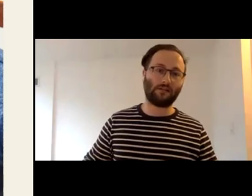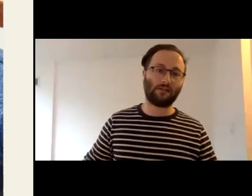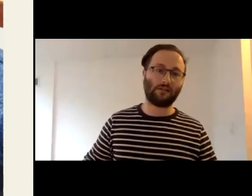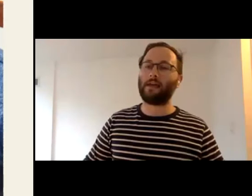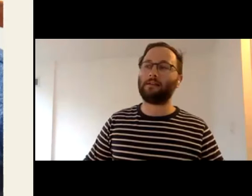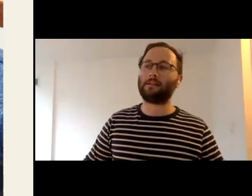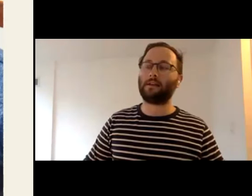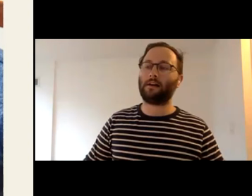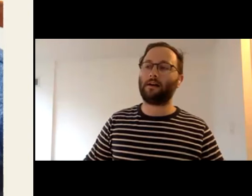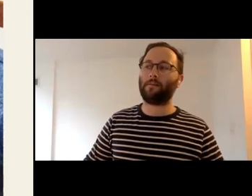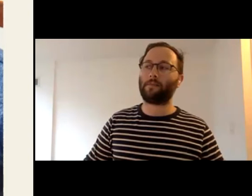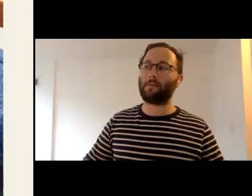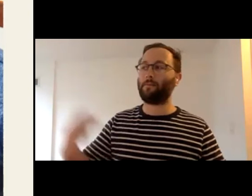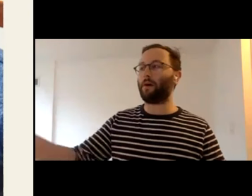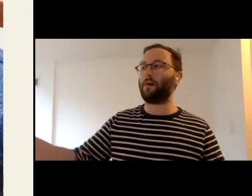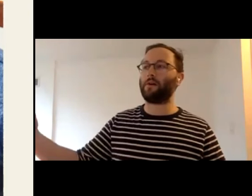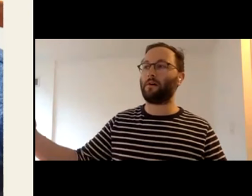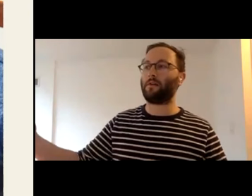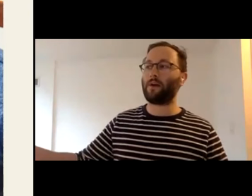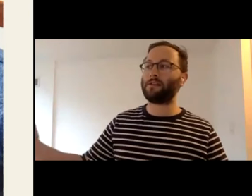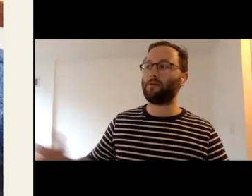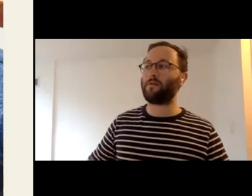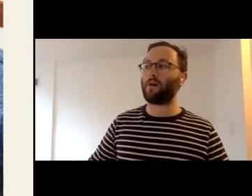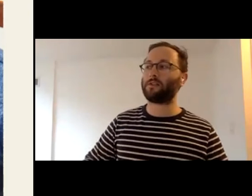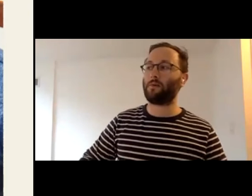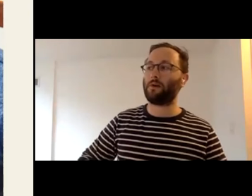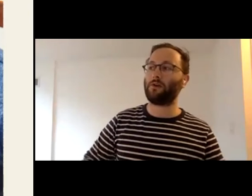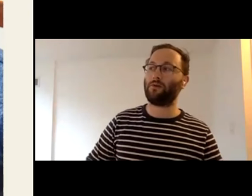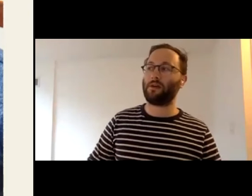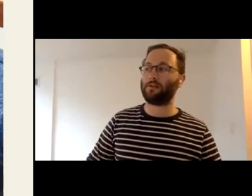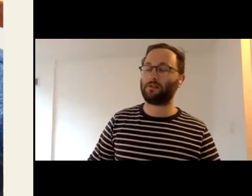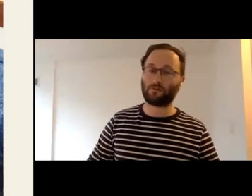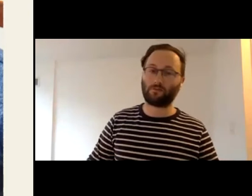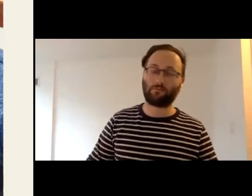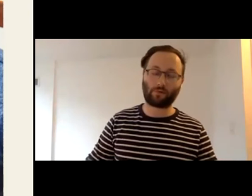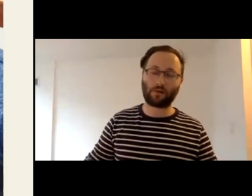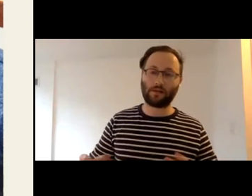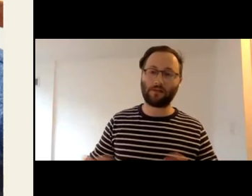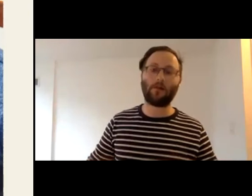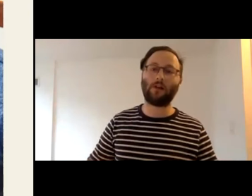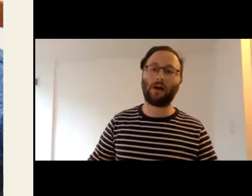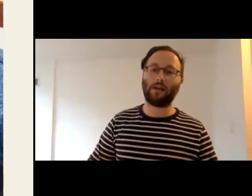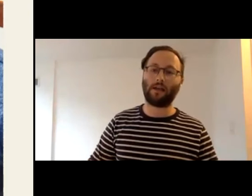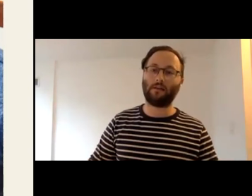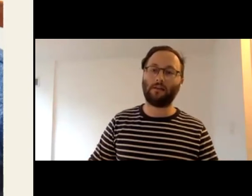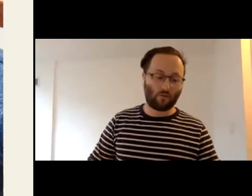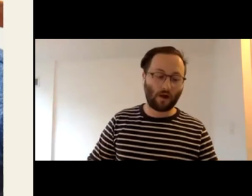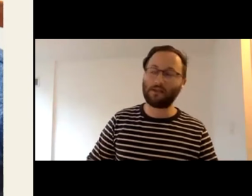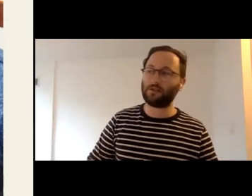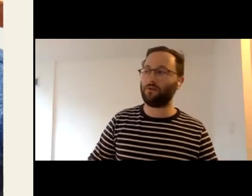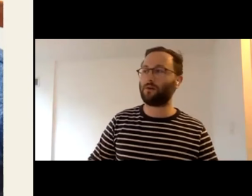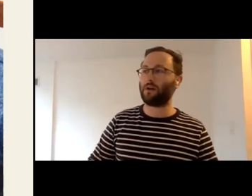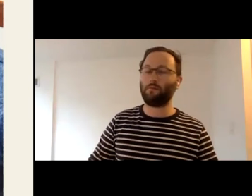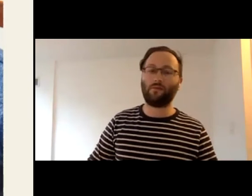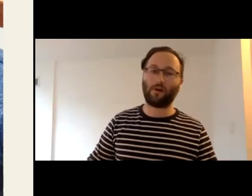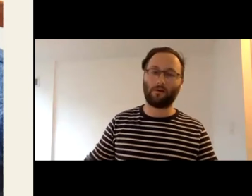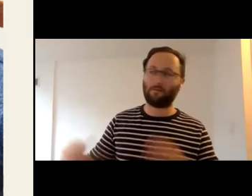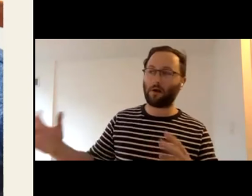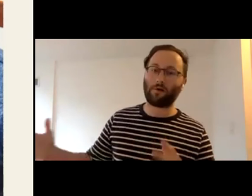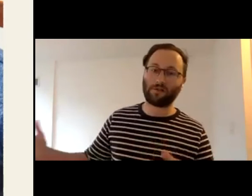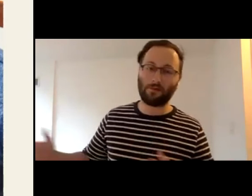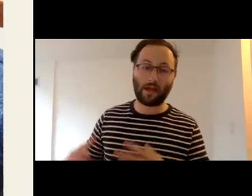But on the right side, we've got someone who is just pretty dull-eyed and ready to kind of move